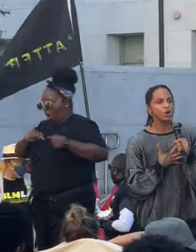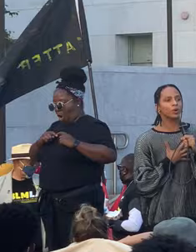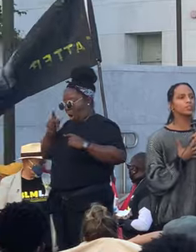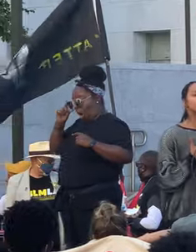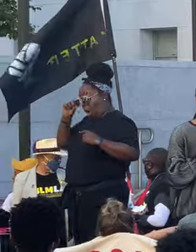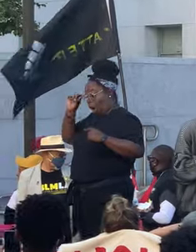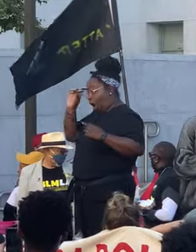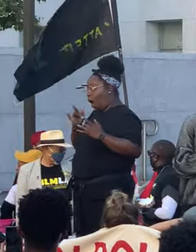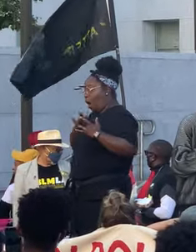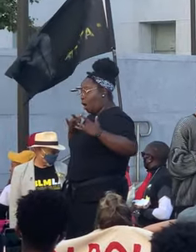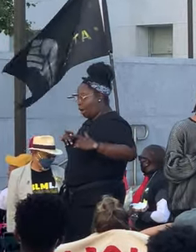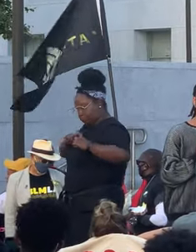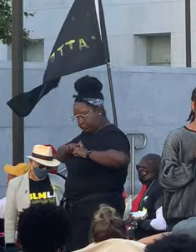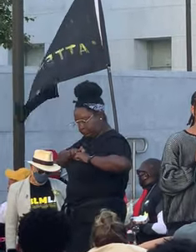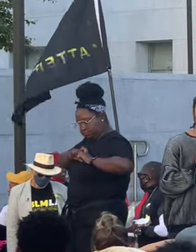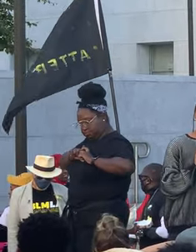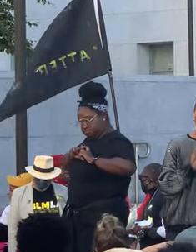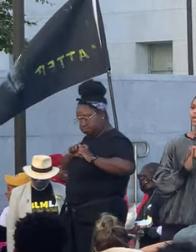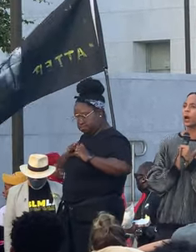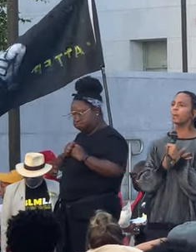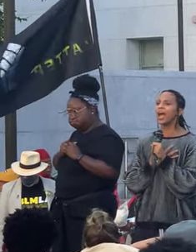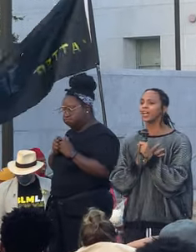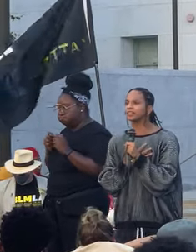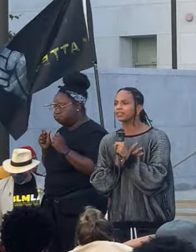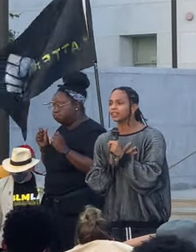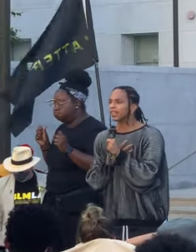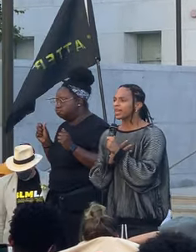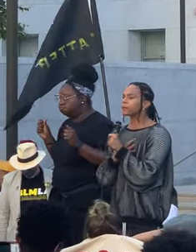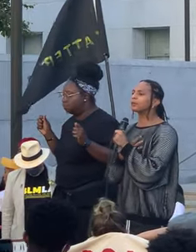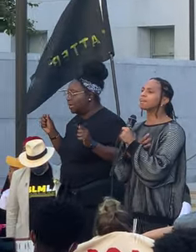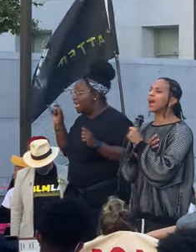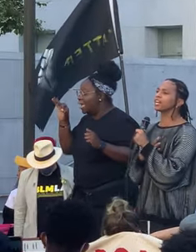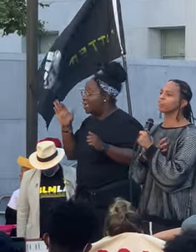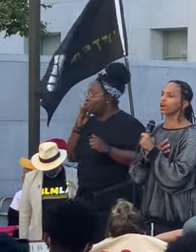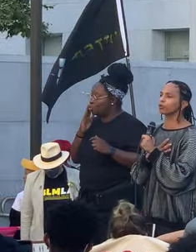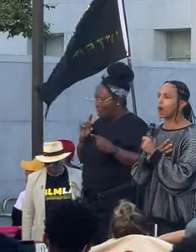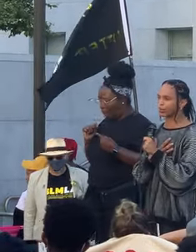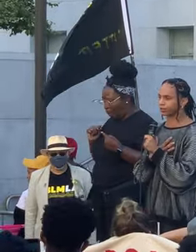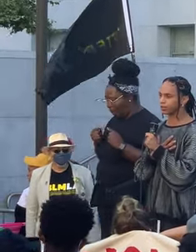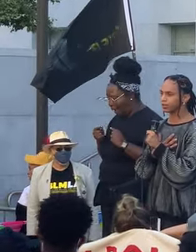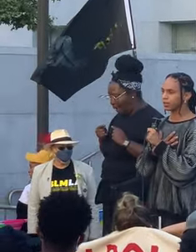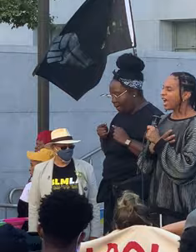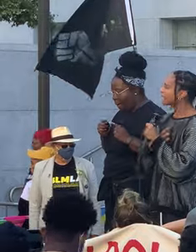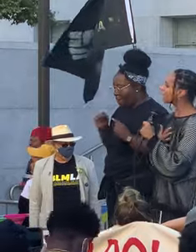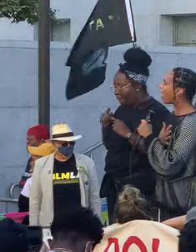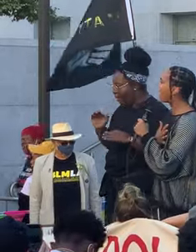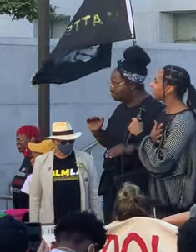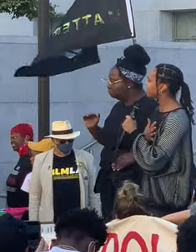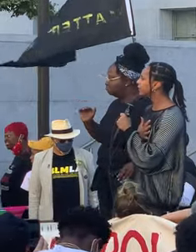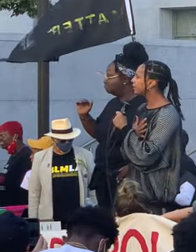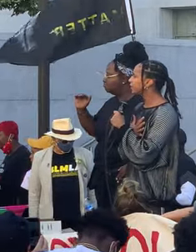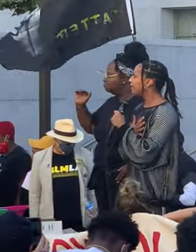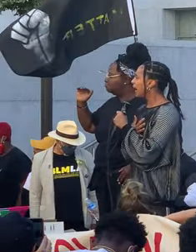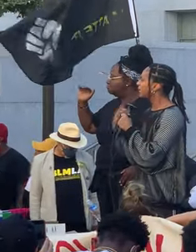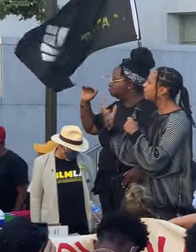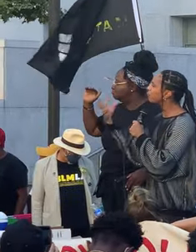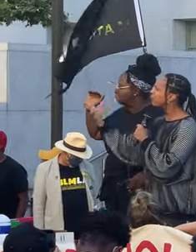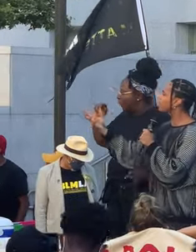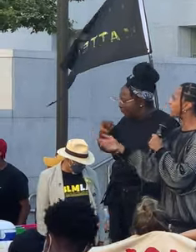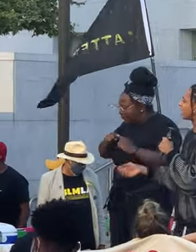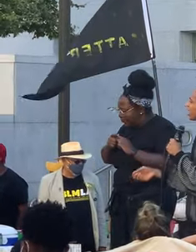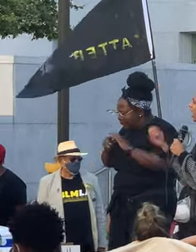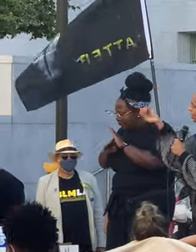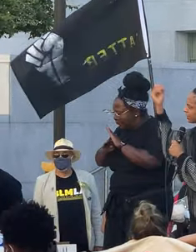expanding with too much joy. If we're going to know pain, let it be the pain of our growth and the pain and